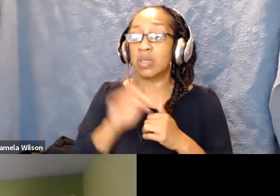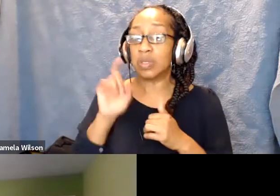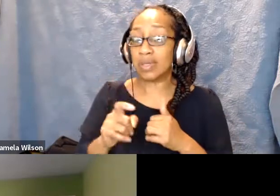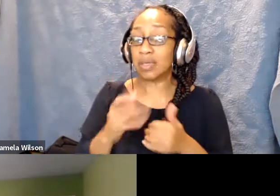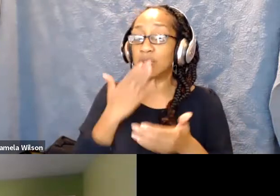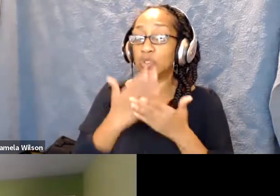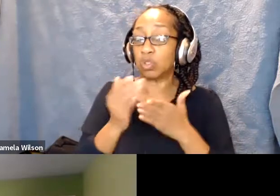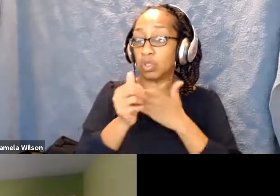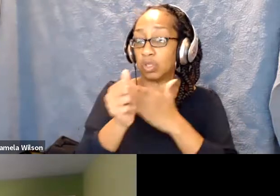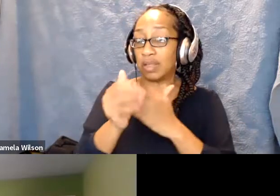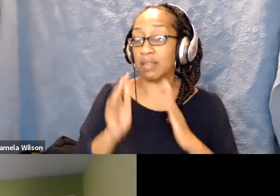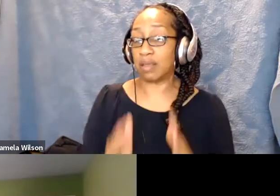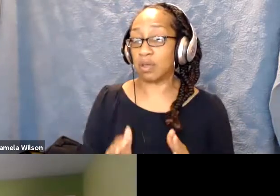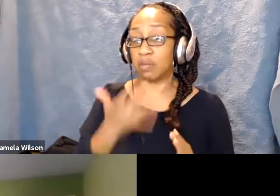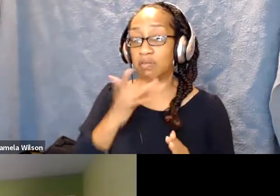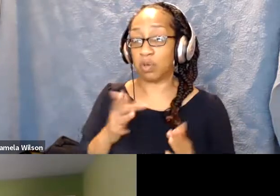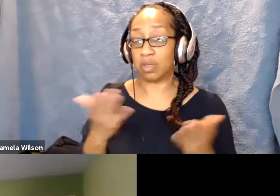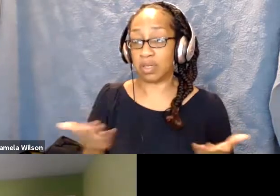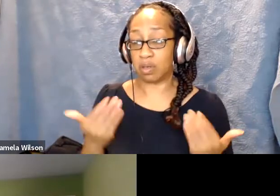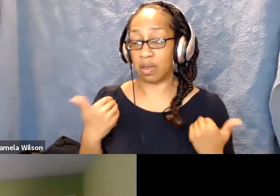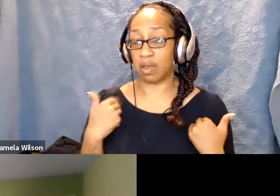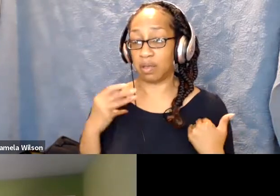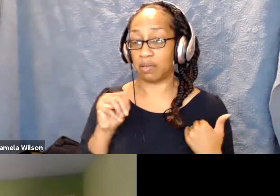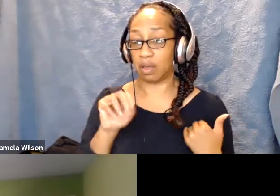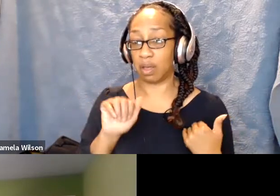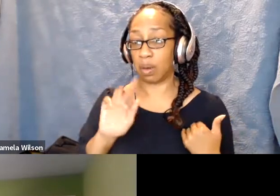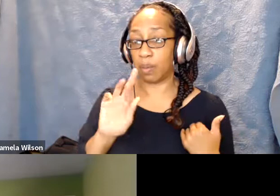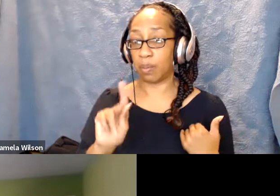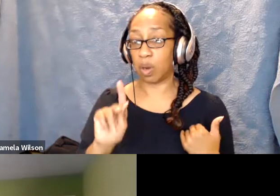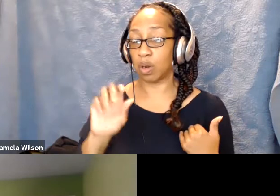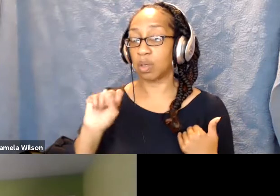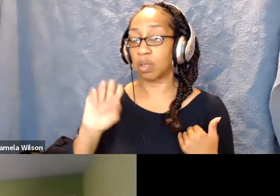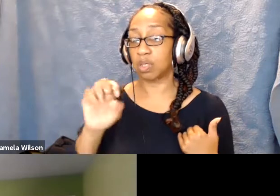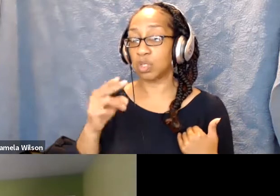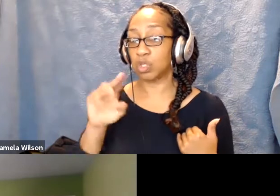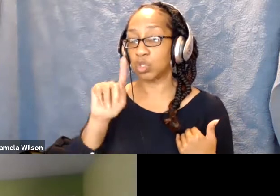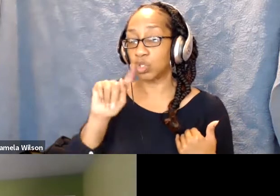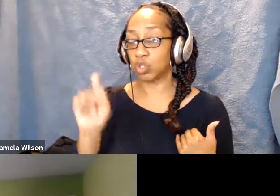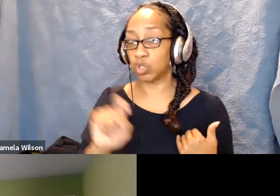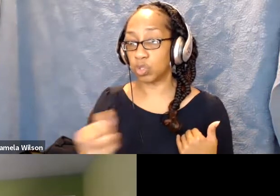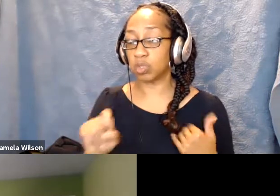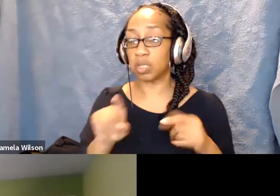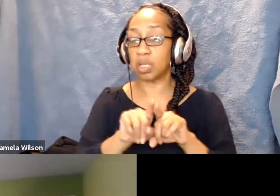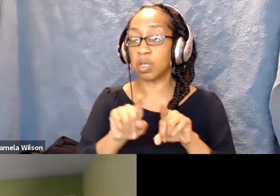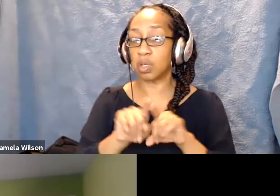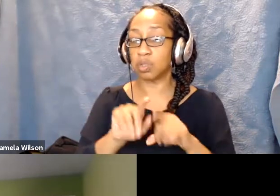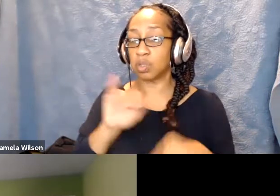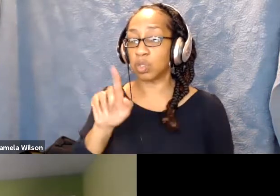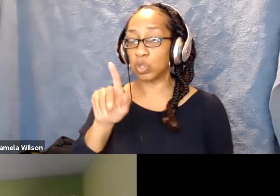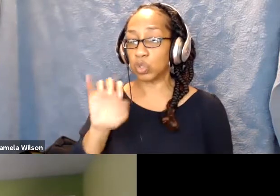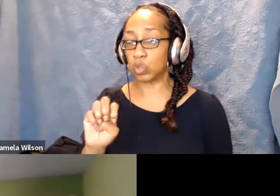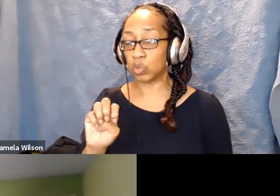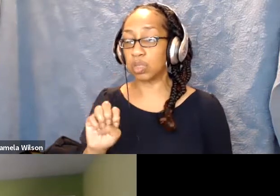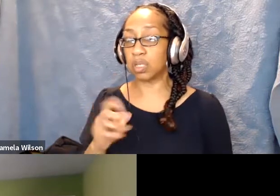fortunate here at OSERS to have Mark Schultz leading the way, and at ACL, Julie Hawker. And when they got together